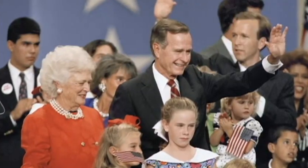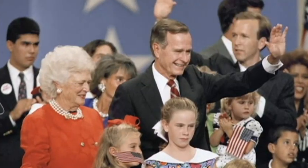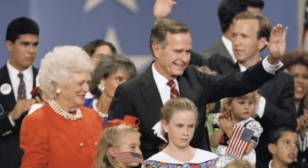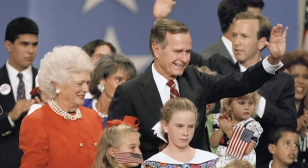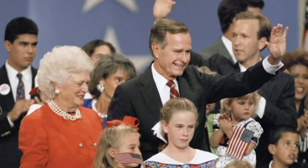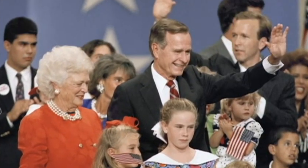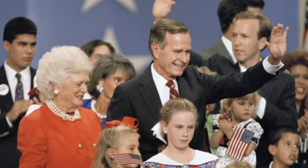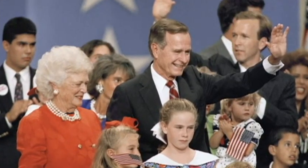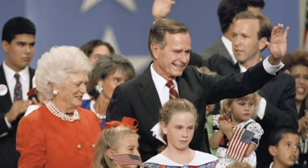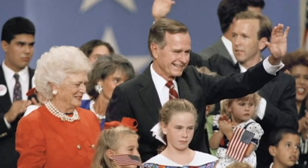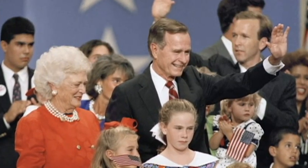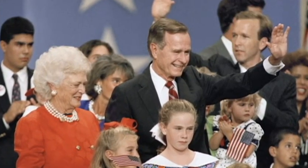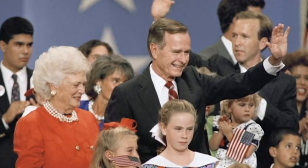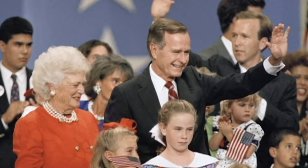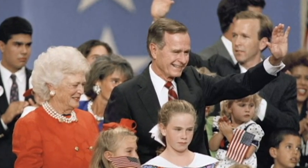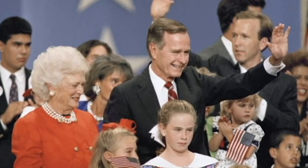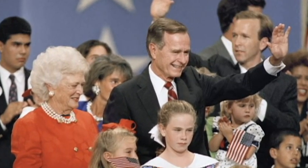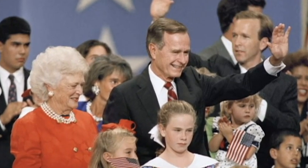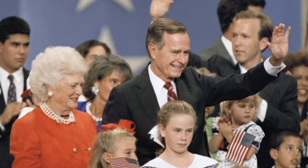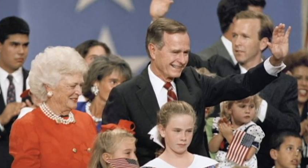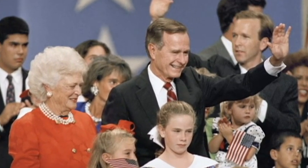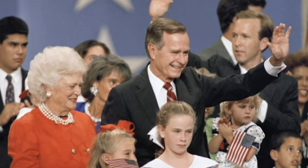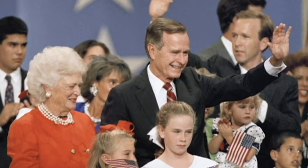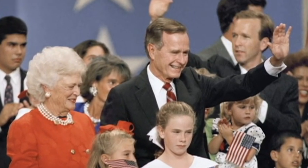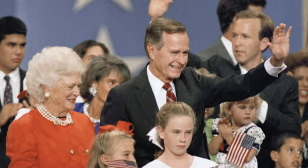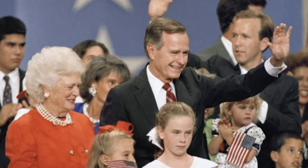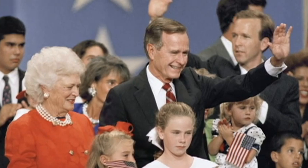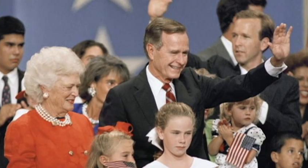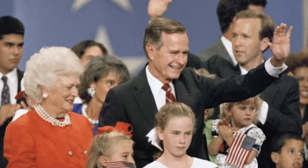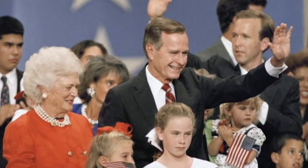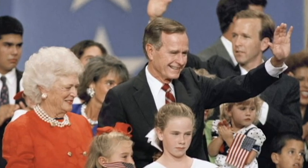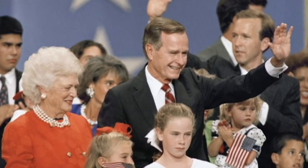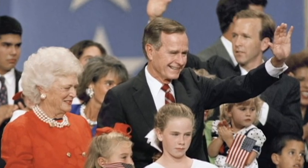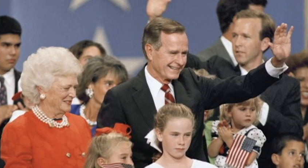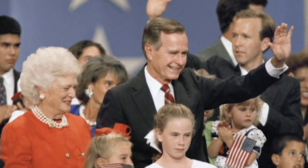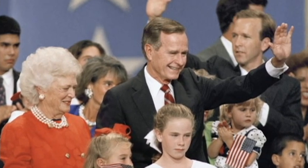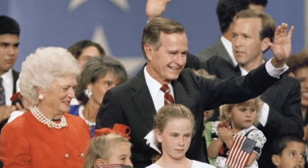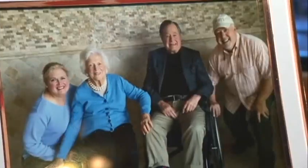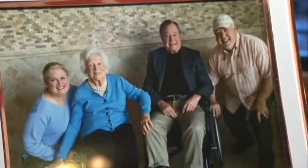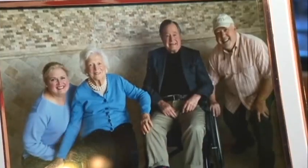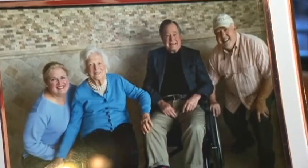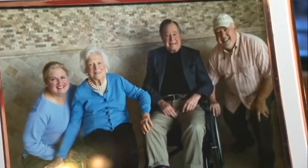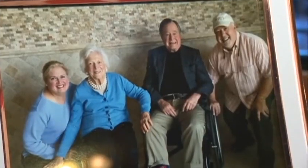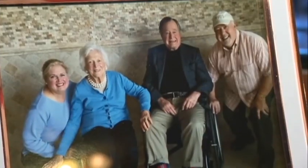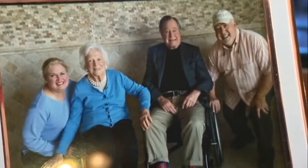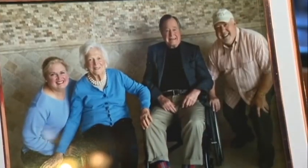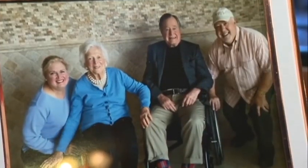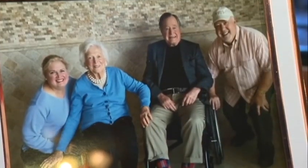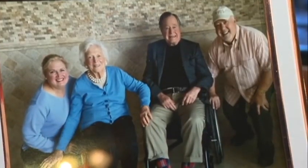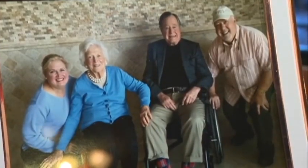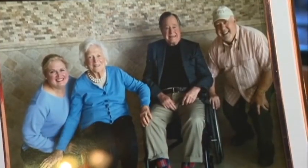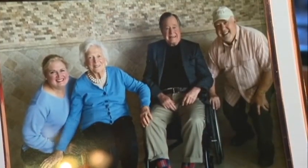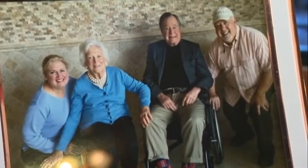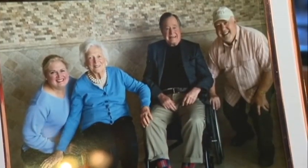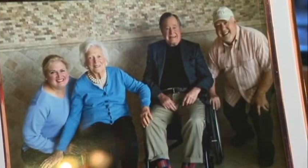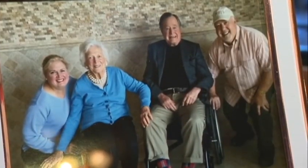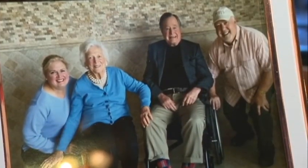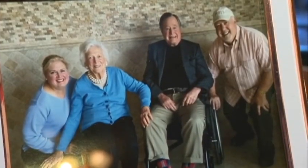American with Disabilities Act, a lot of people have been able to go to college to find access in